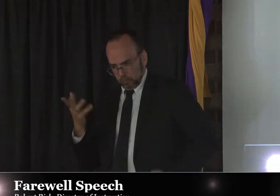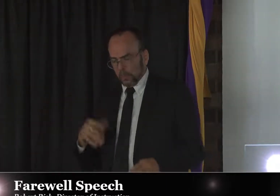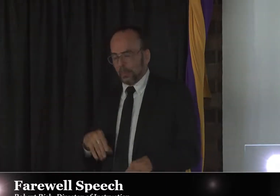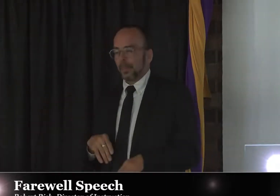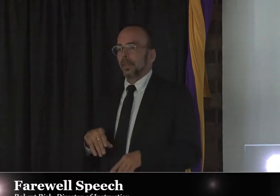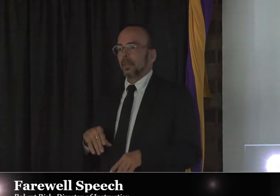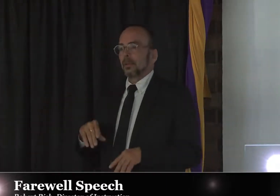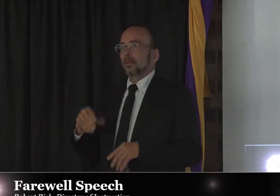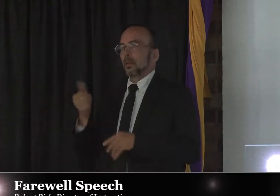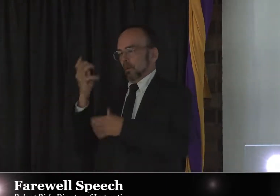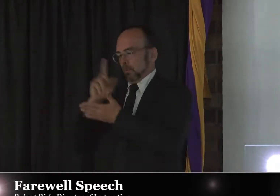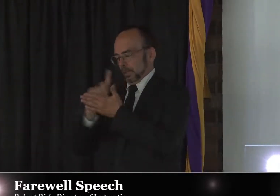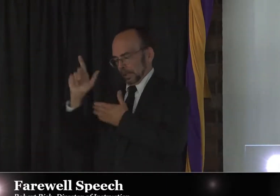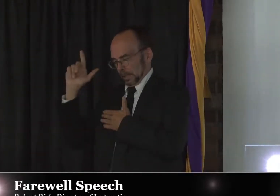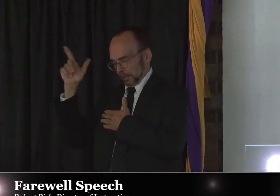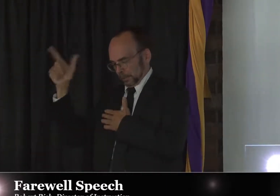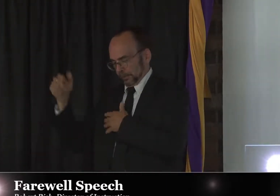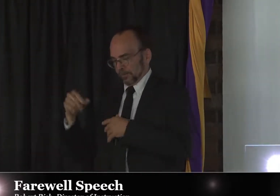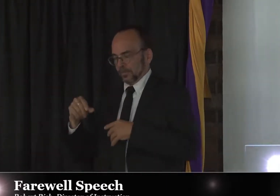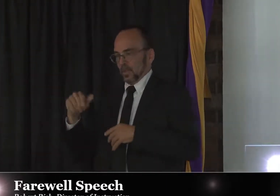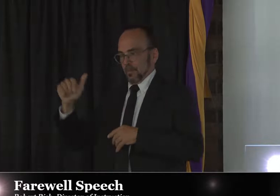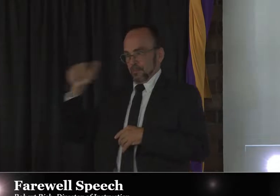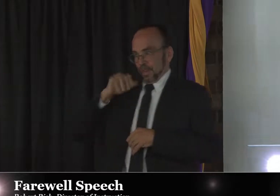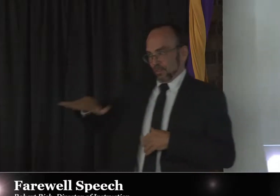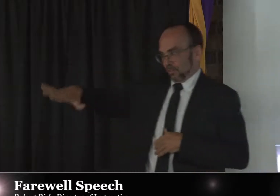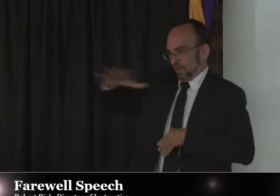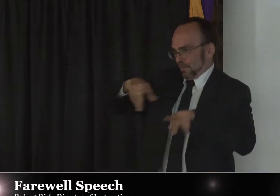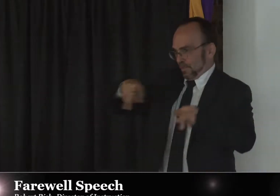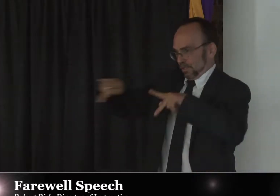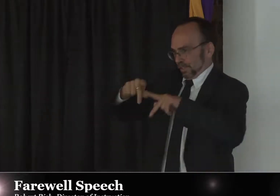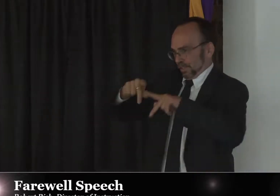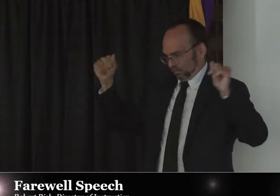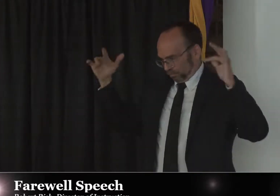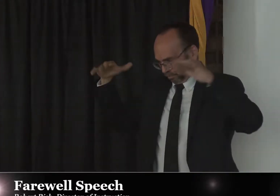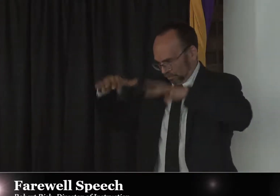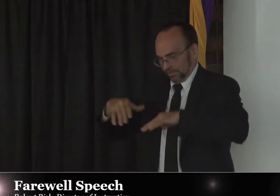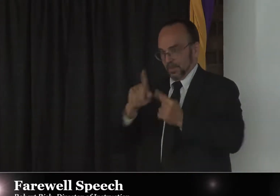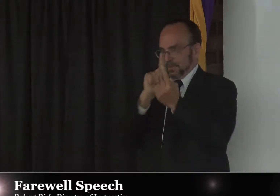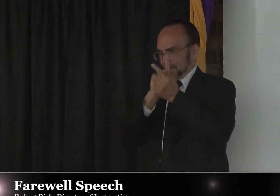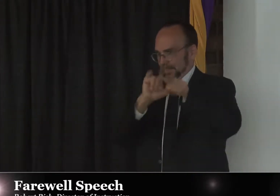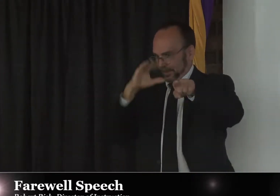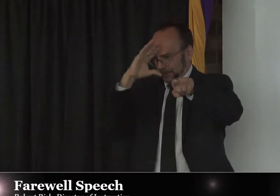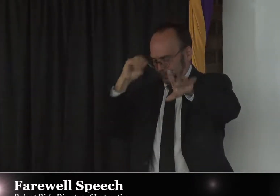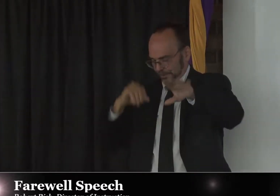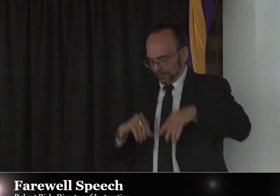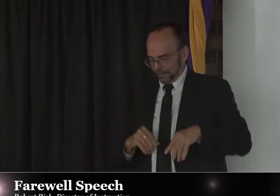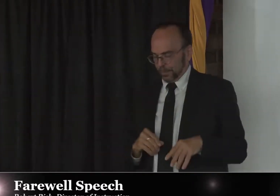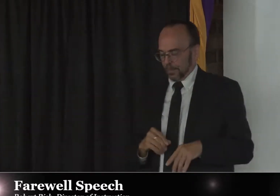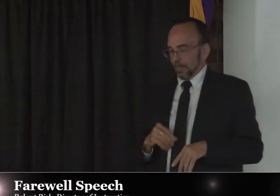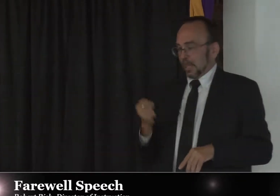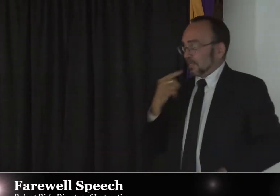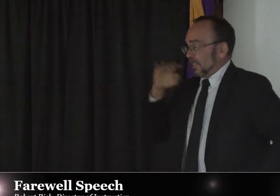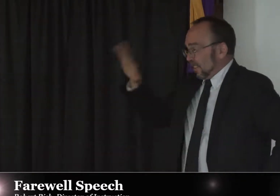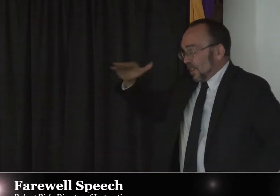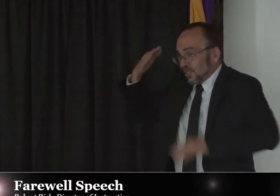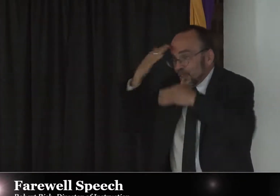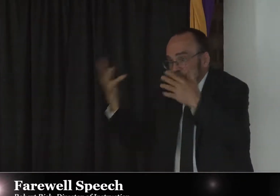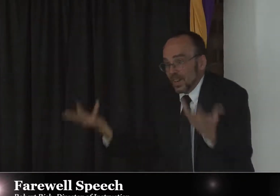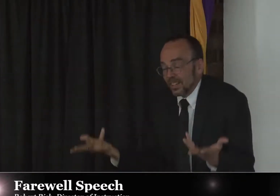He listened to me. A few weeks later, in a backyard party, again we got together and I saw that guy. And